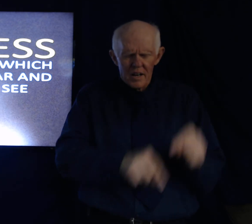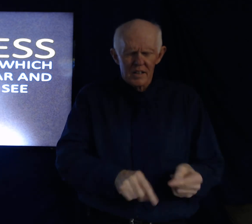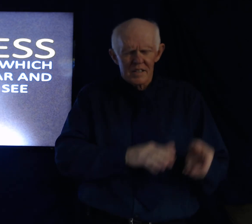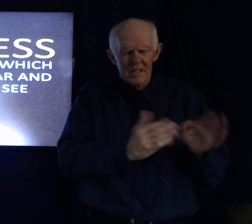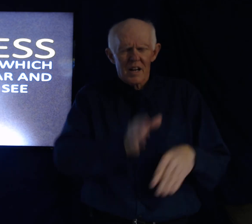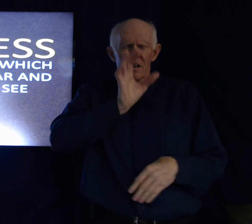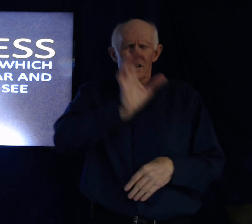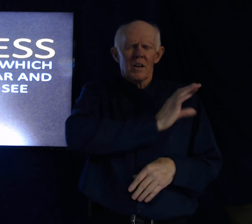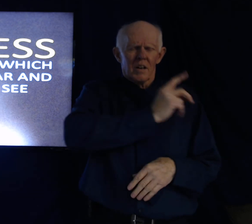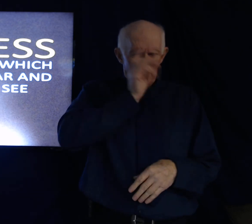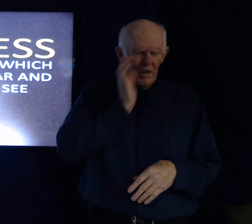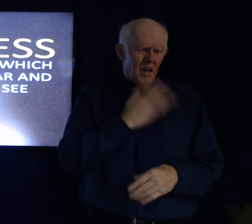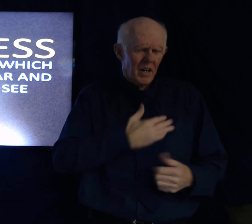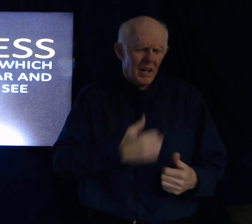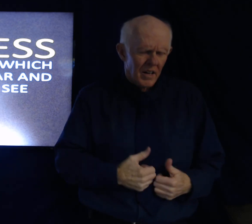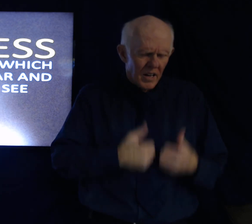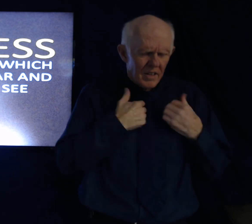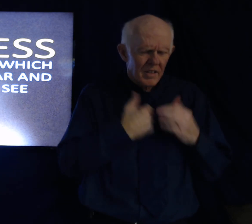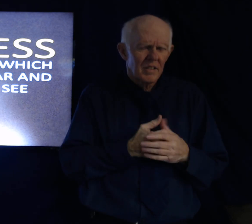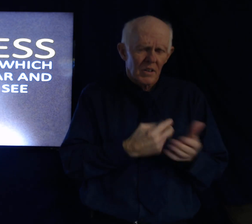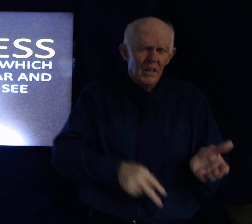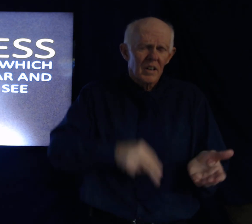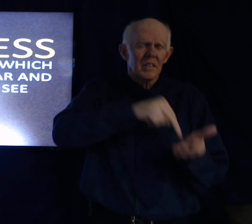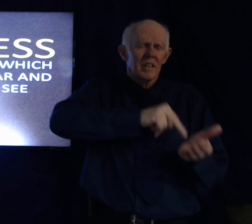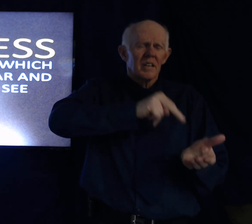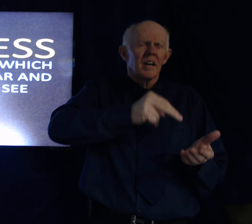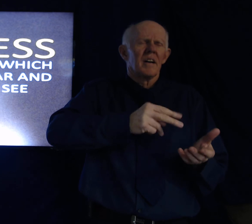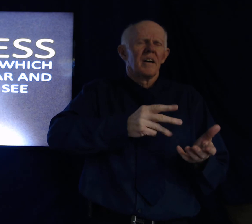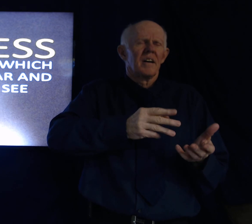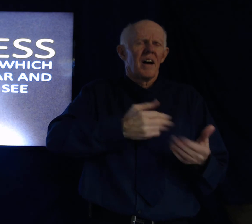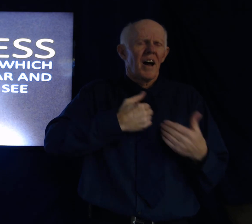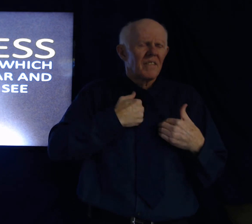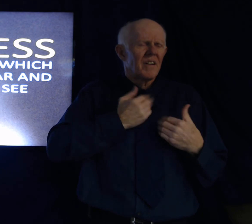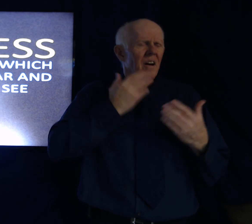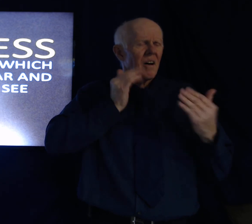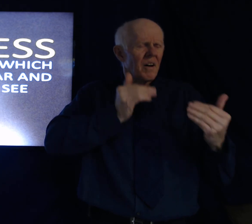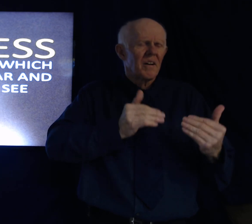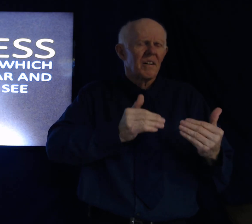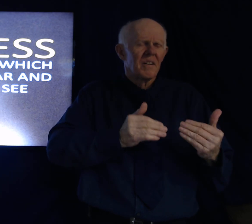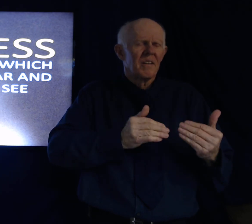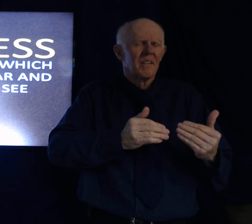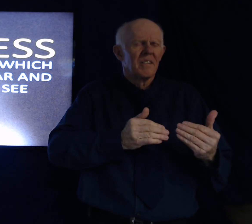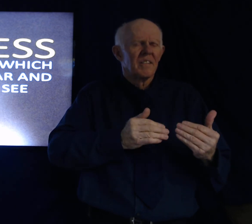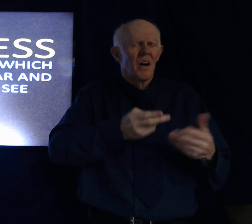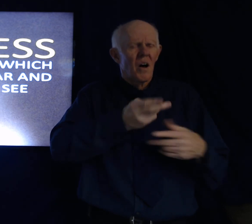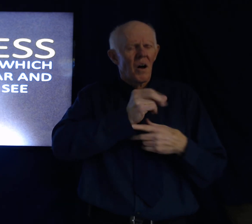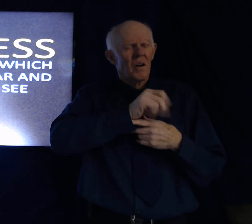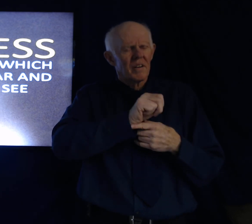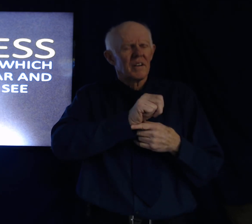and how christ came and died on the cross so that we could live and how he rose to give us hope hope